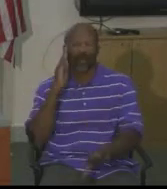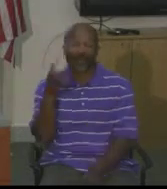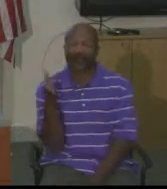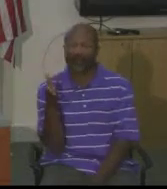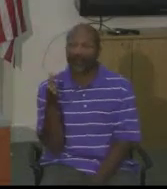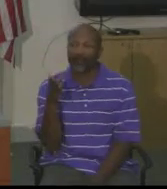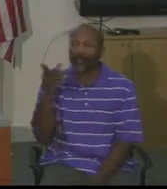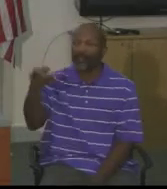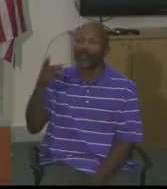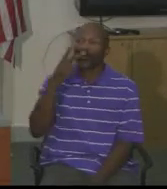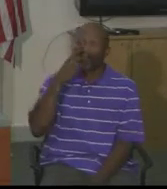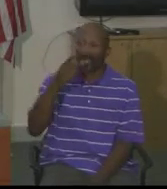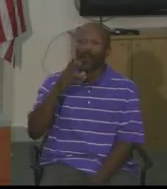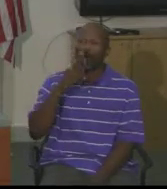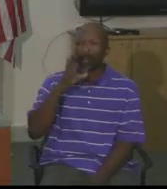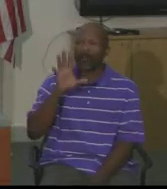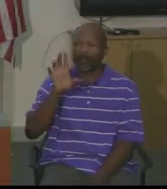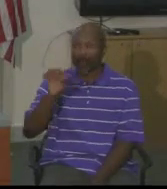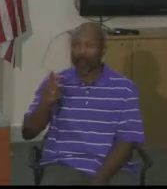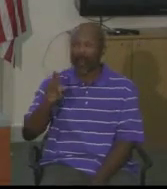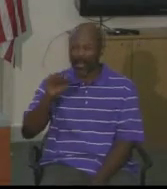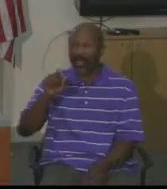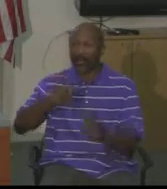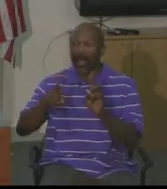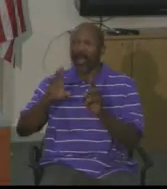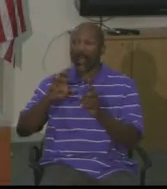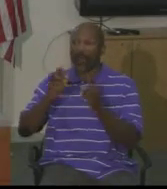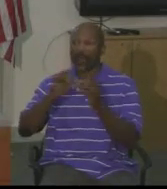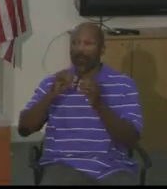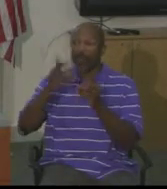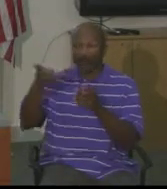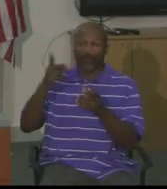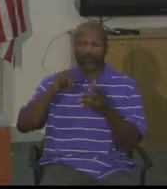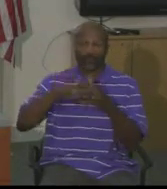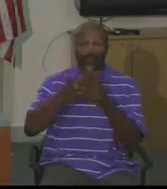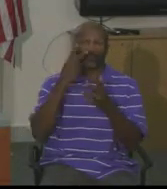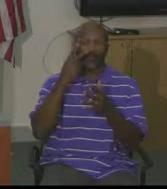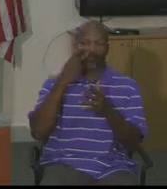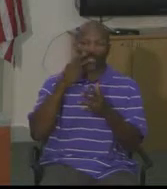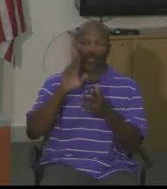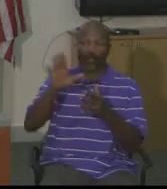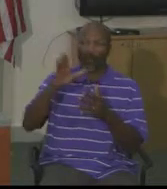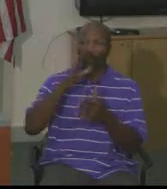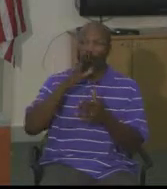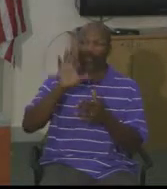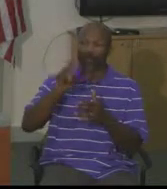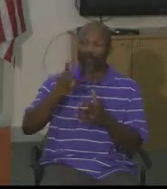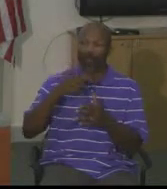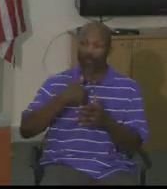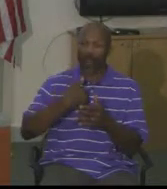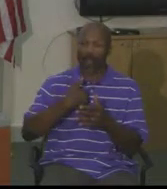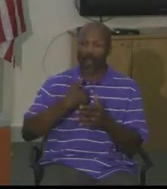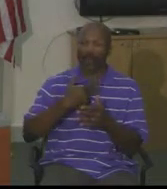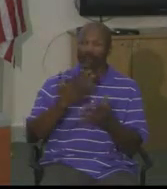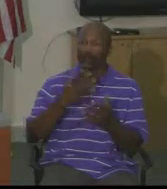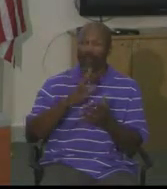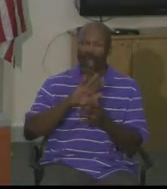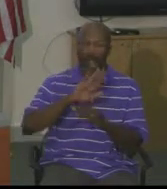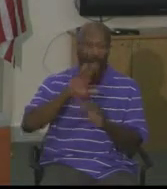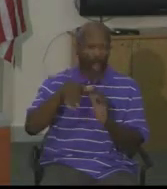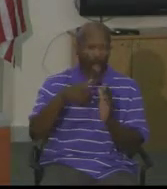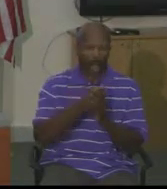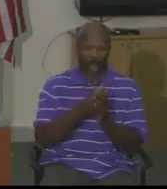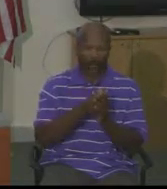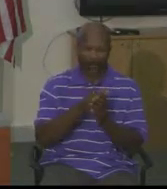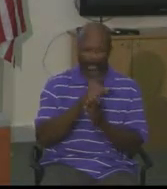You'll start to read your motherboard, and we're going to talk about PCI Express. You'll start to see that your motherboard will have a whole, up to like